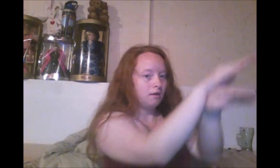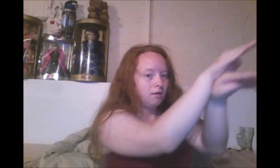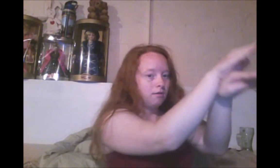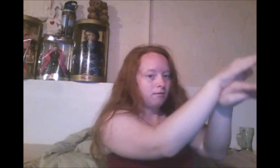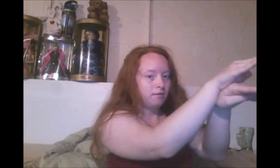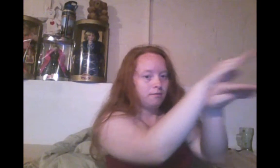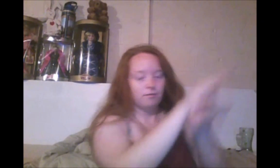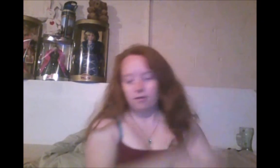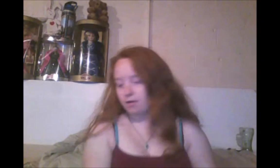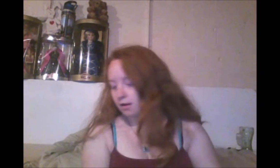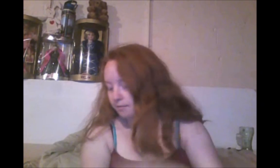Kangaroo. Okay.